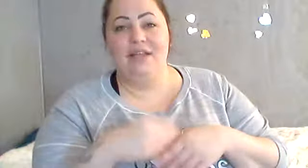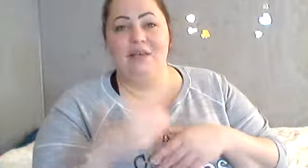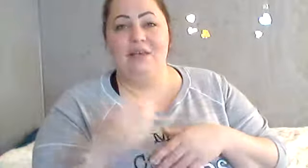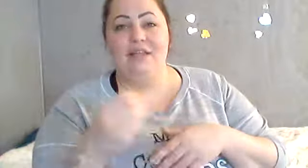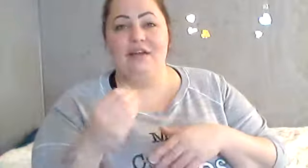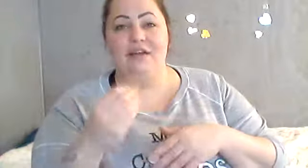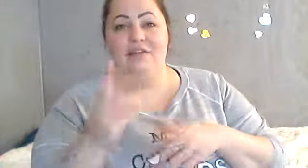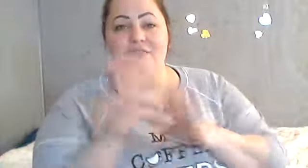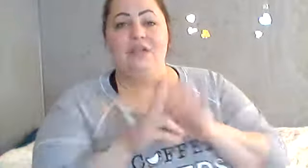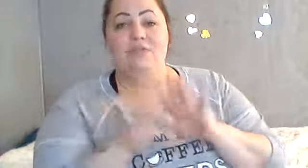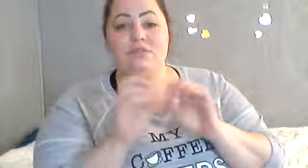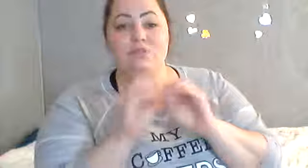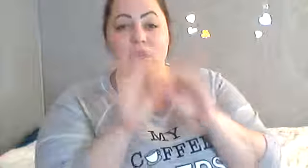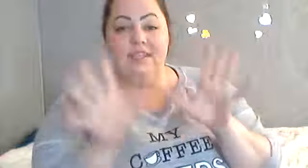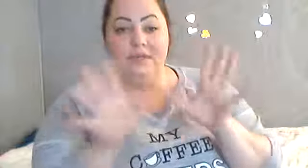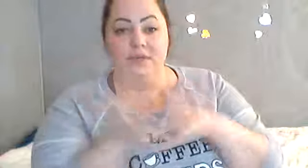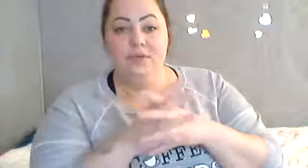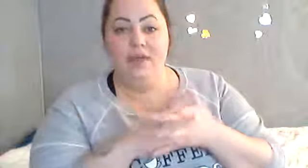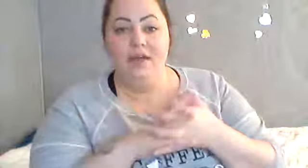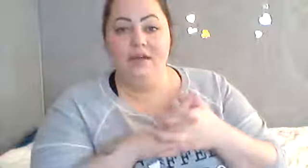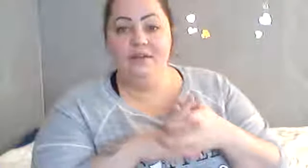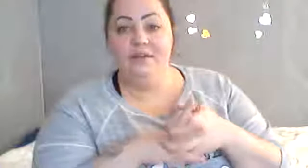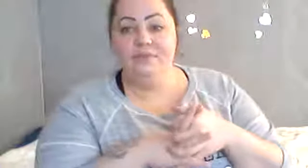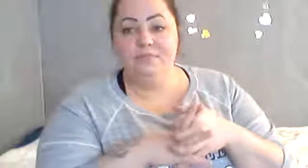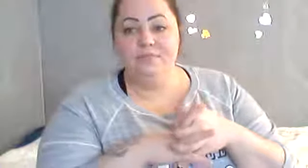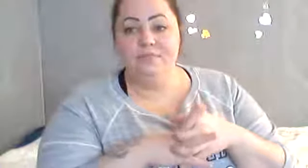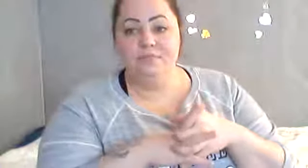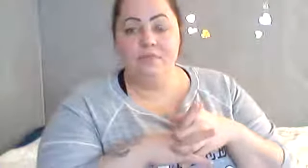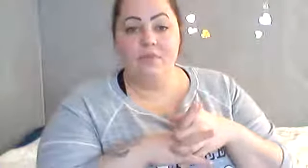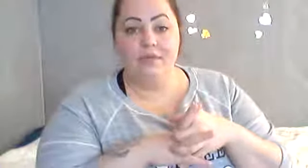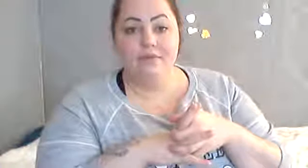way the video is more clear. Okay.